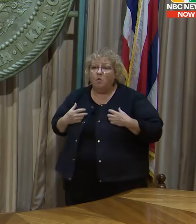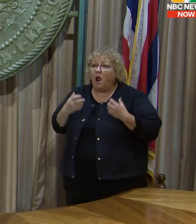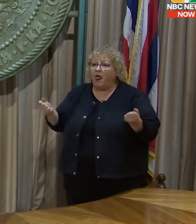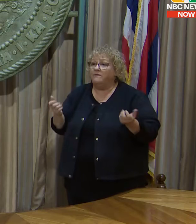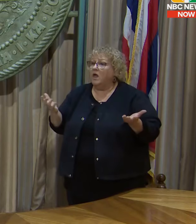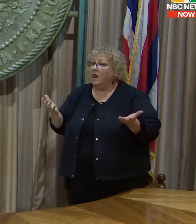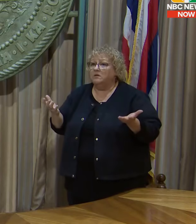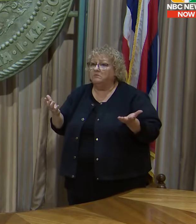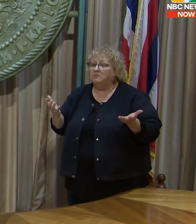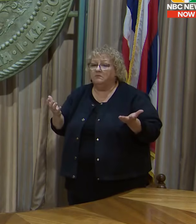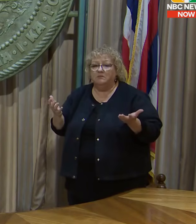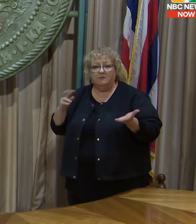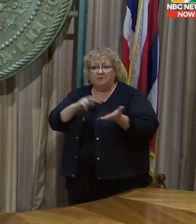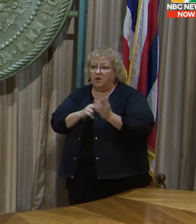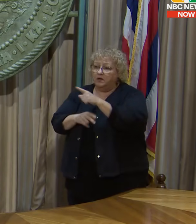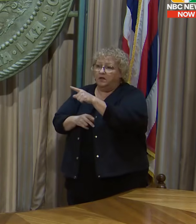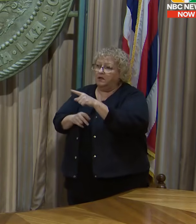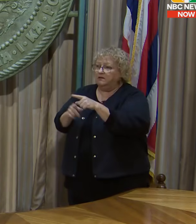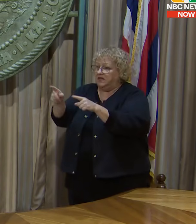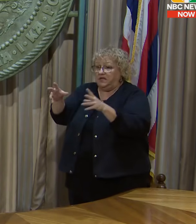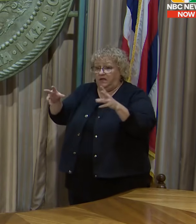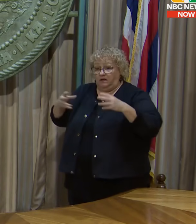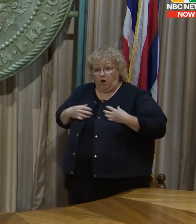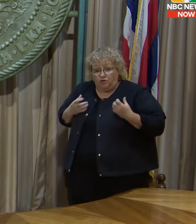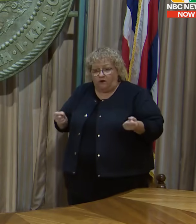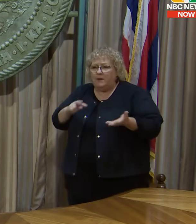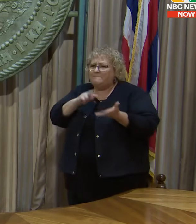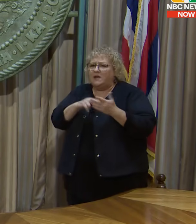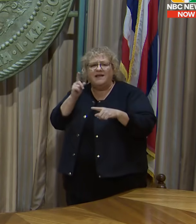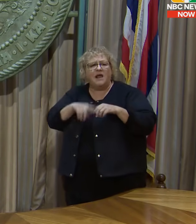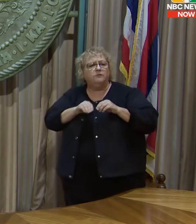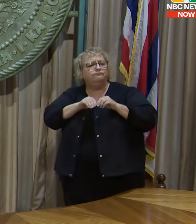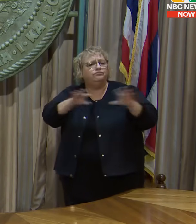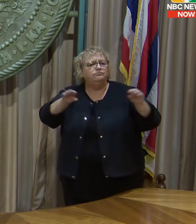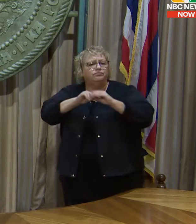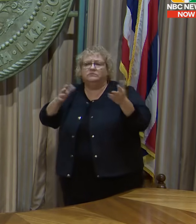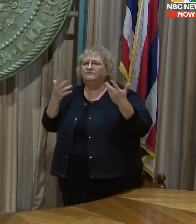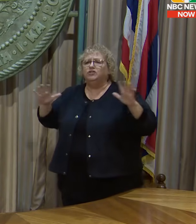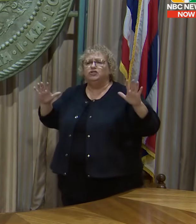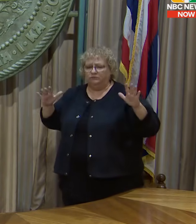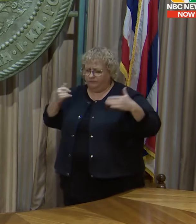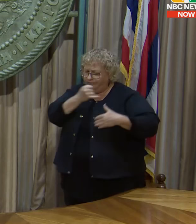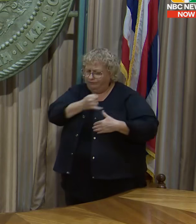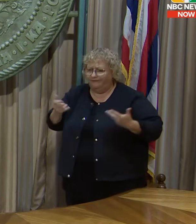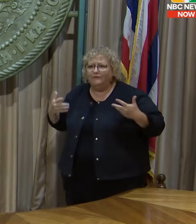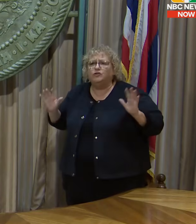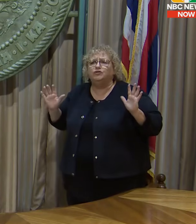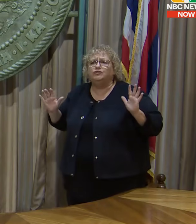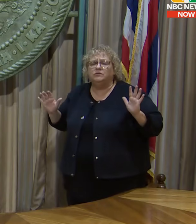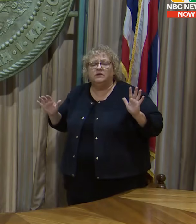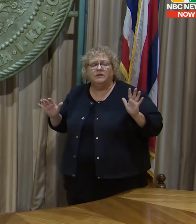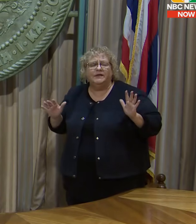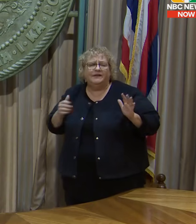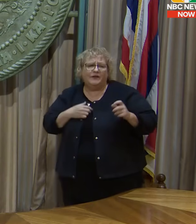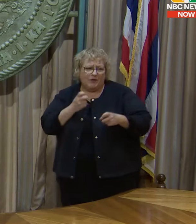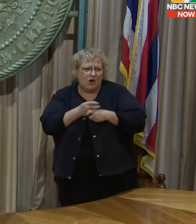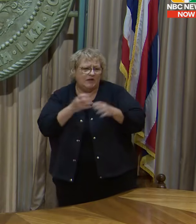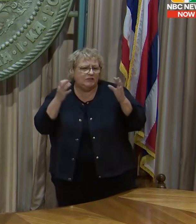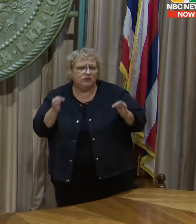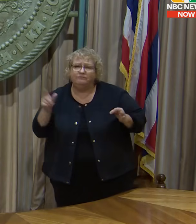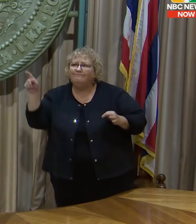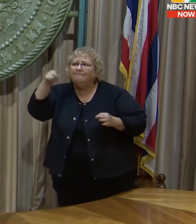no longer in a situation where they would transmit the disease. So it's a hard call to make, but the